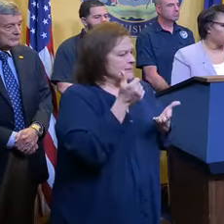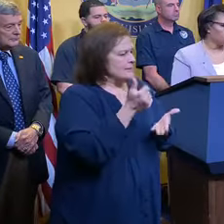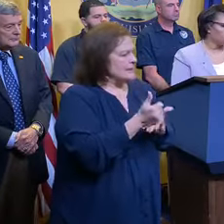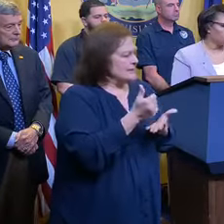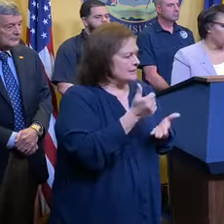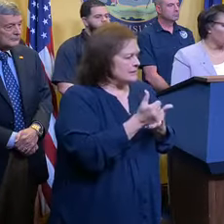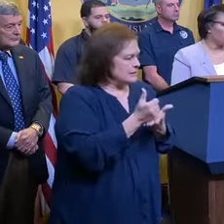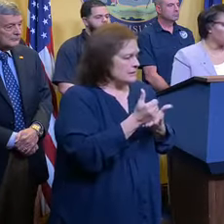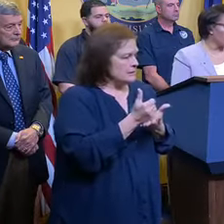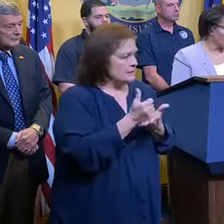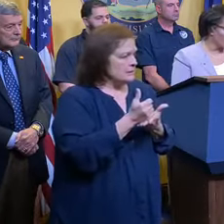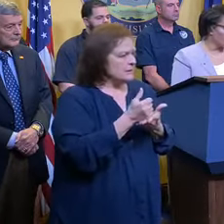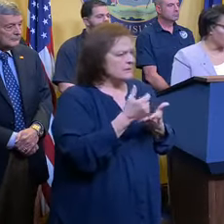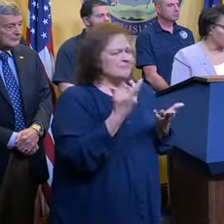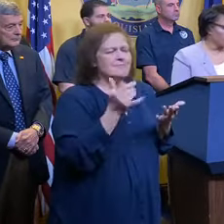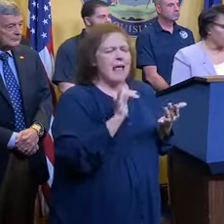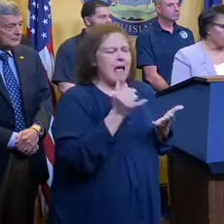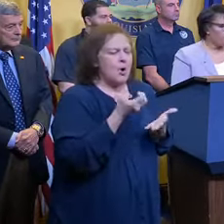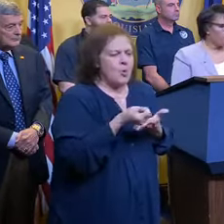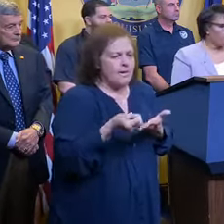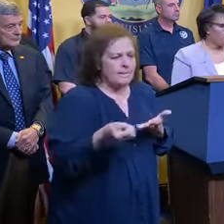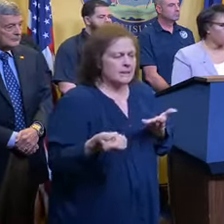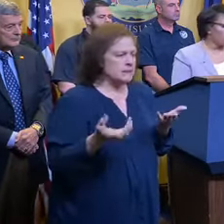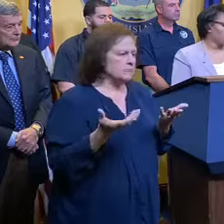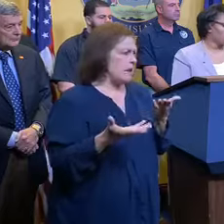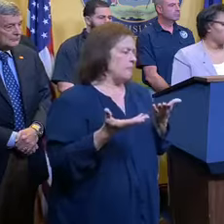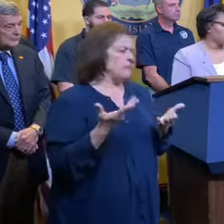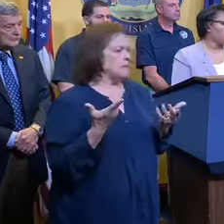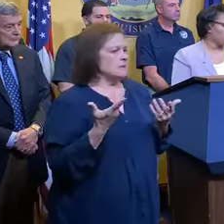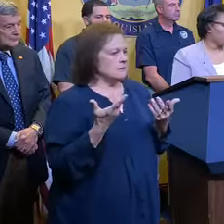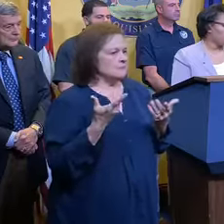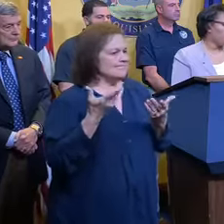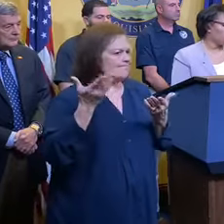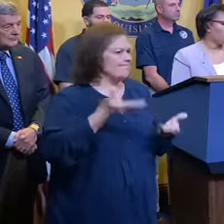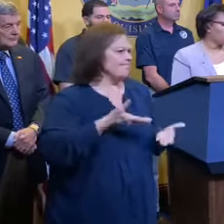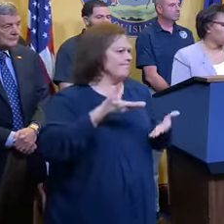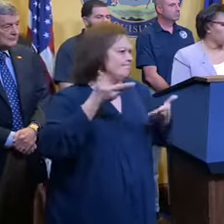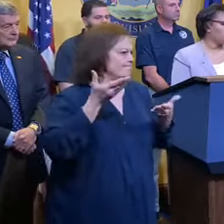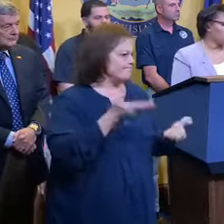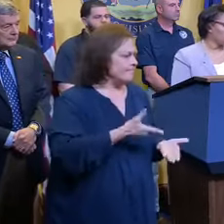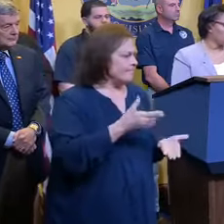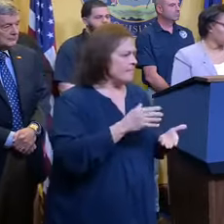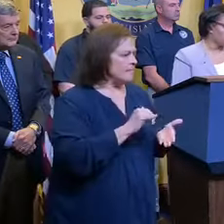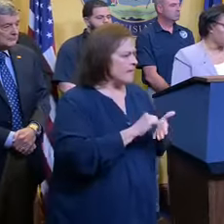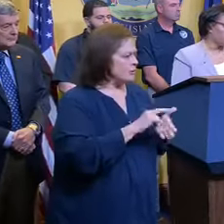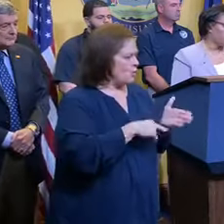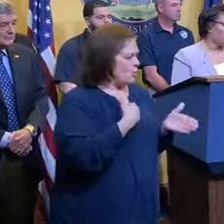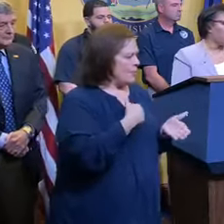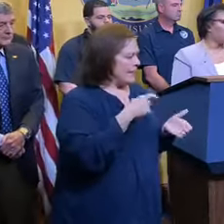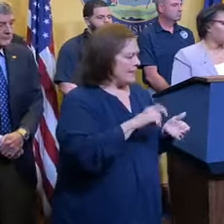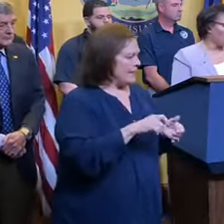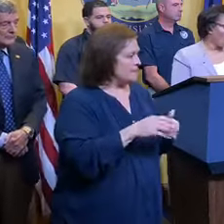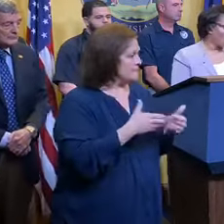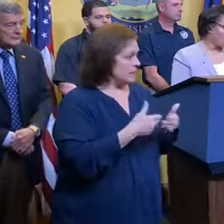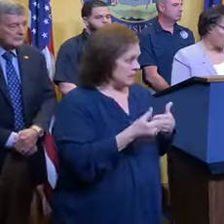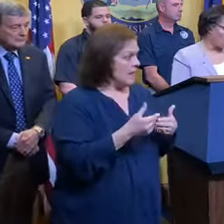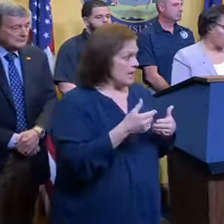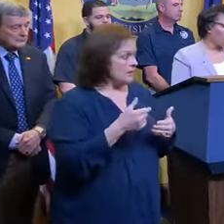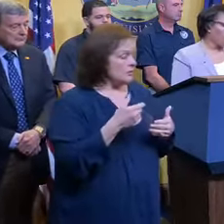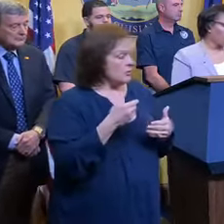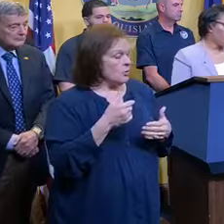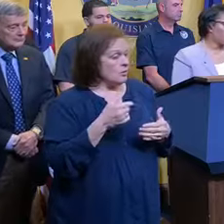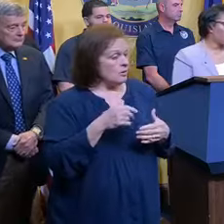as it relates to equipment even. And those are the things that we need, and not only at the state level, but it opens